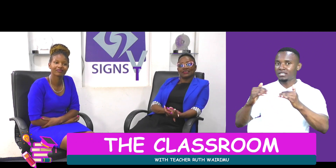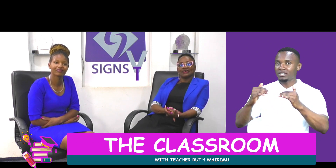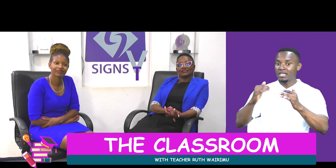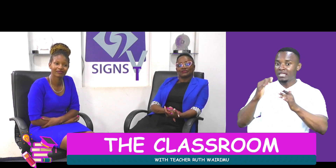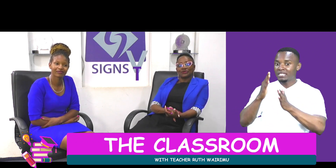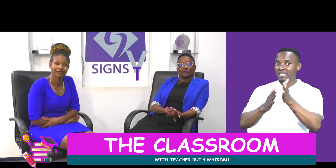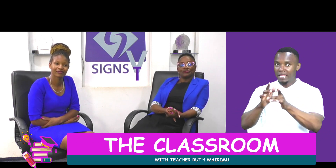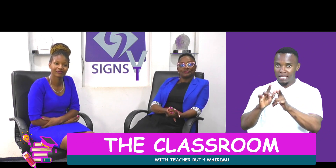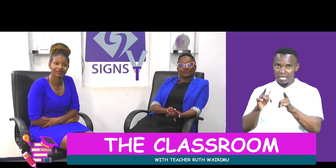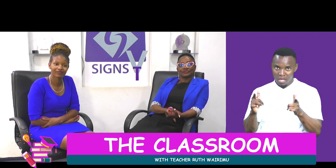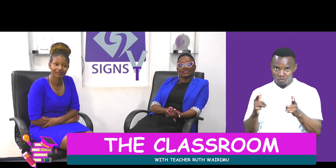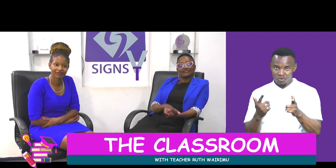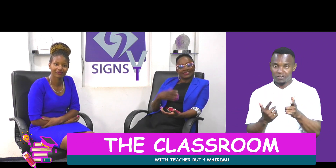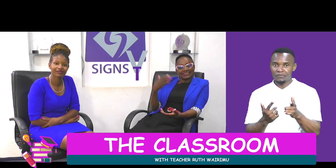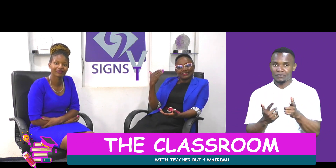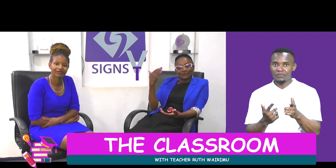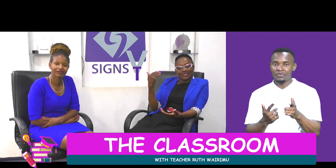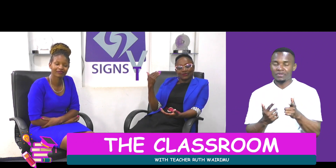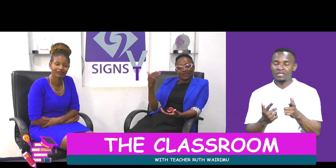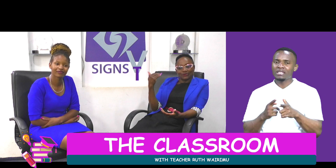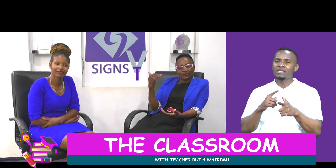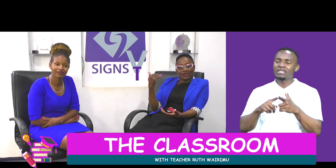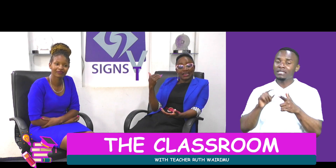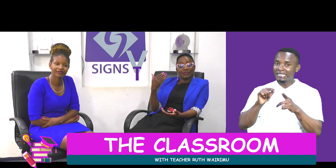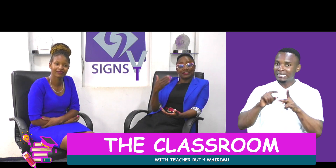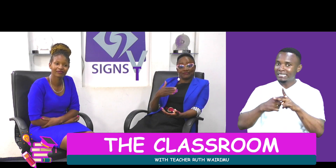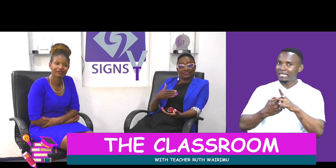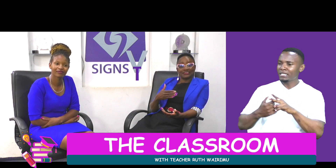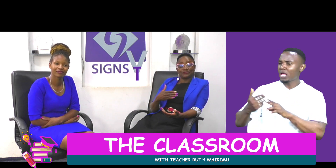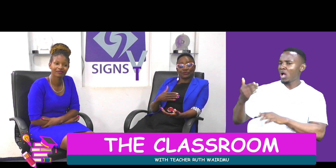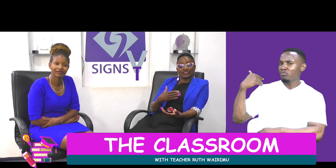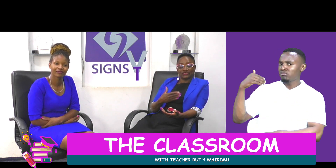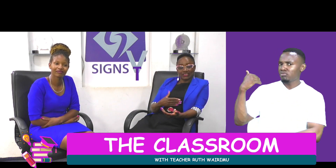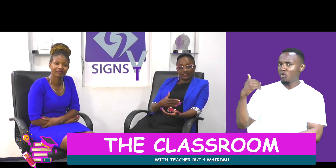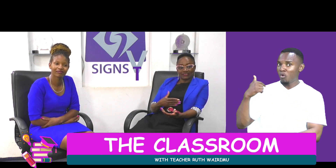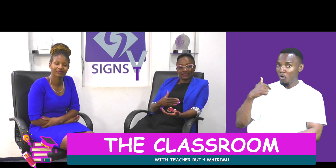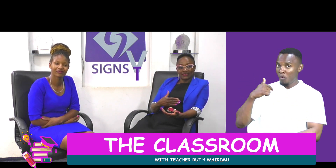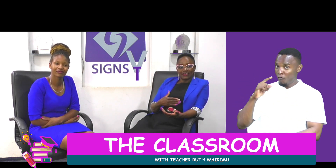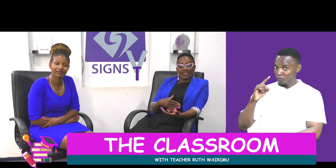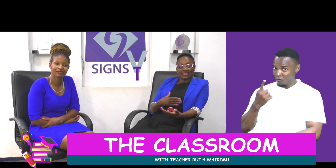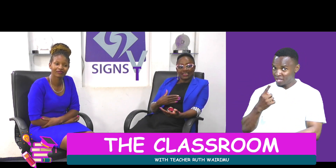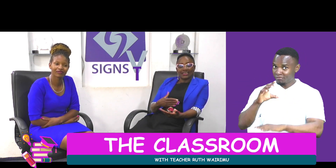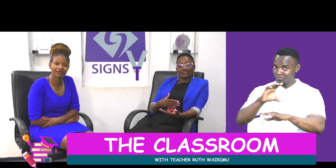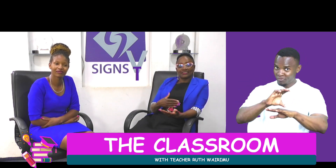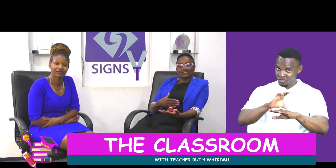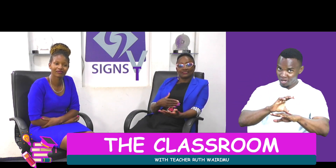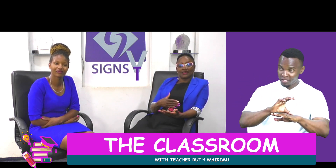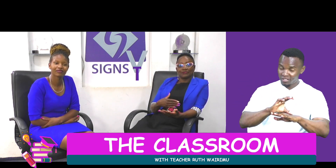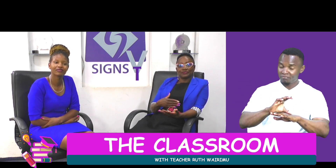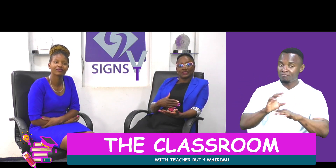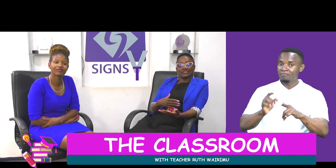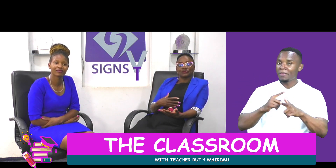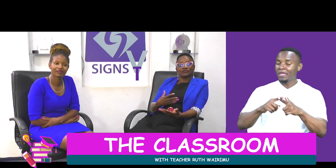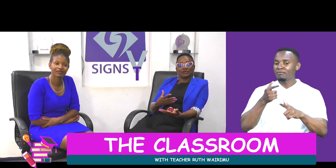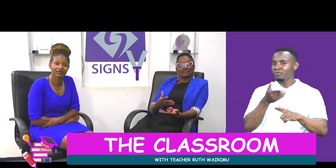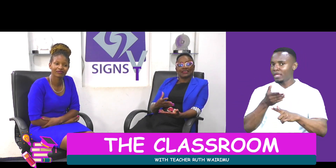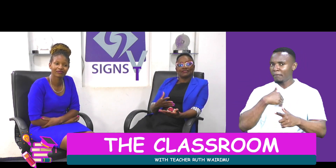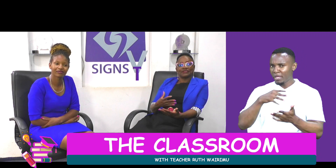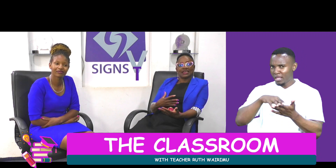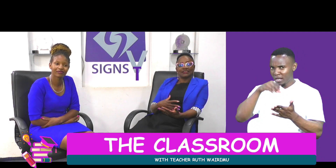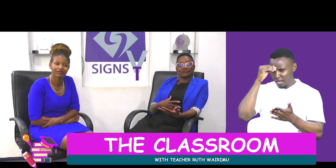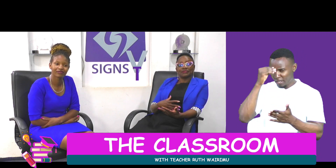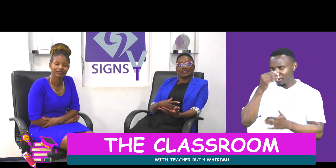language. So it started way long ago. I benefited from the church, and I learned that it was